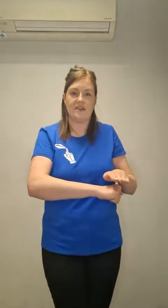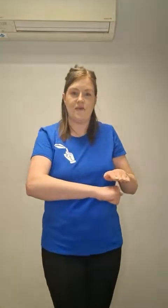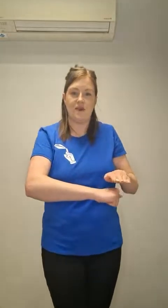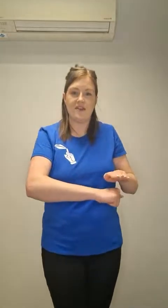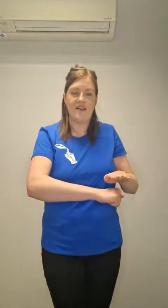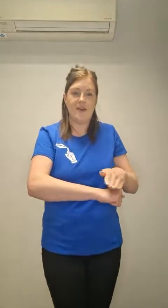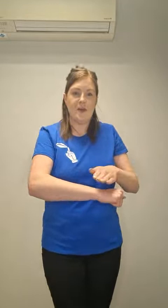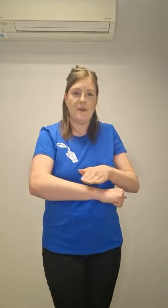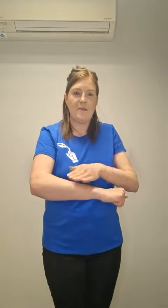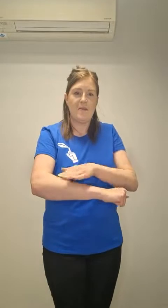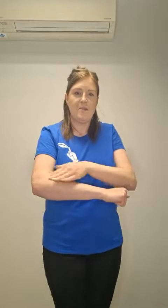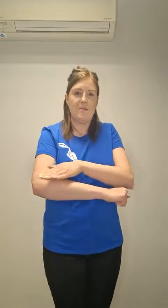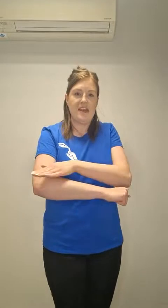wrong. Beach.